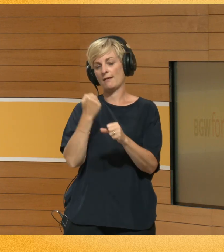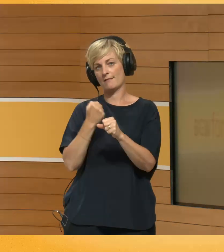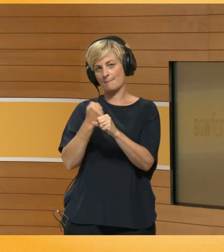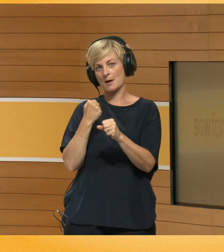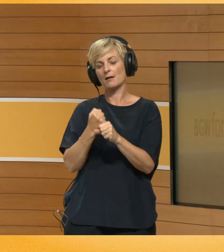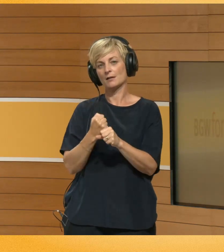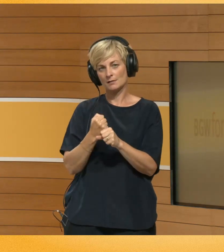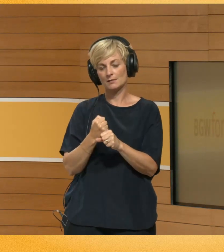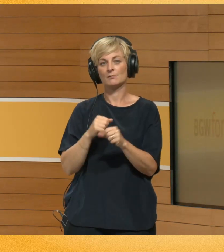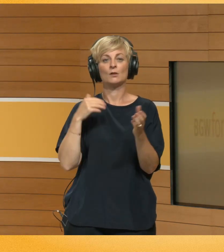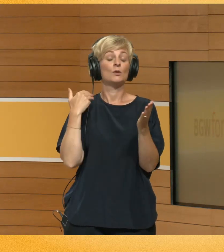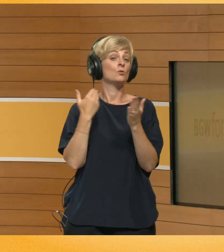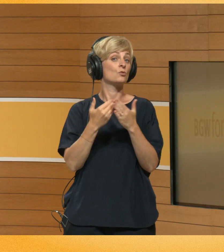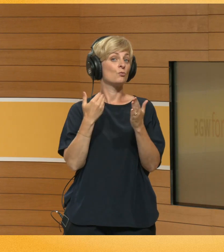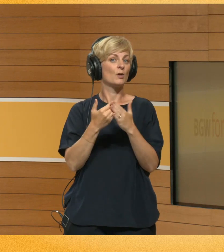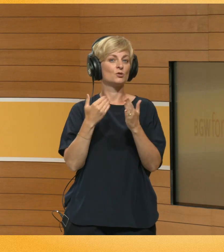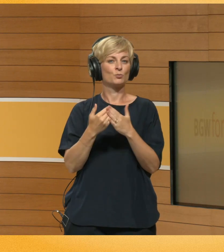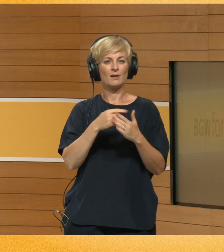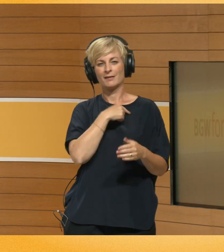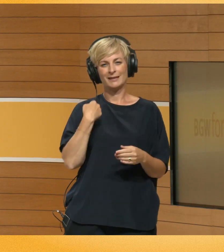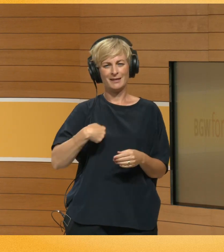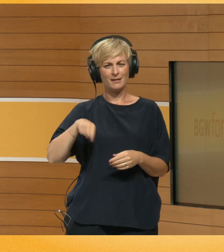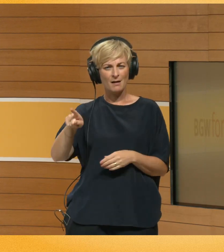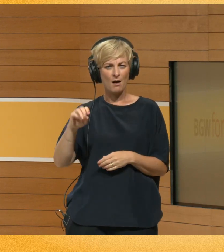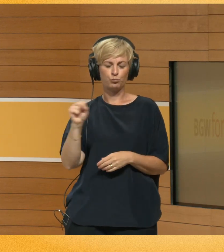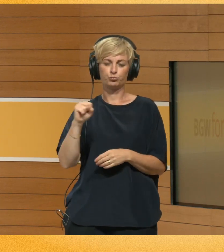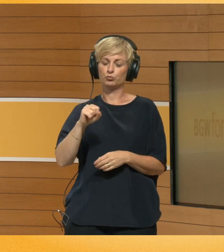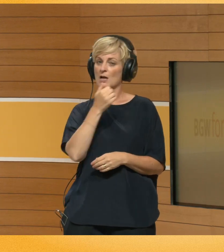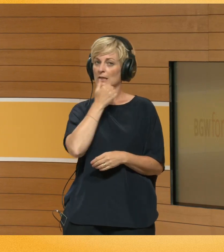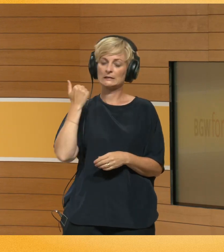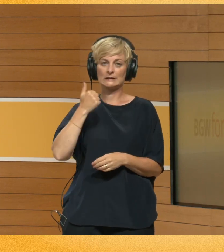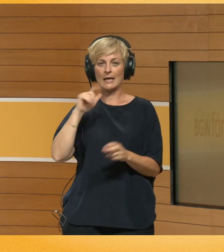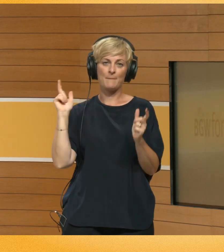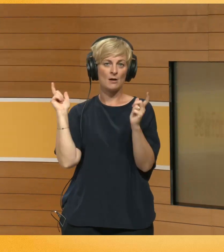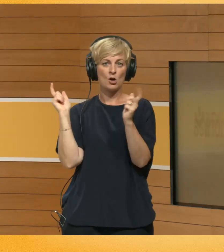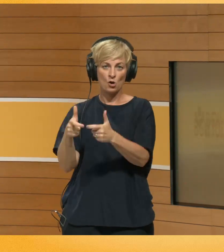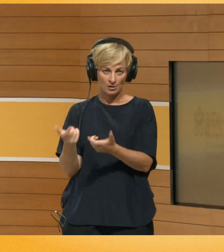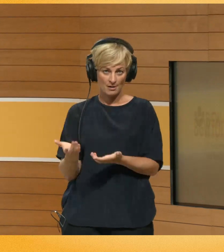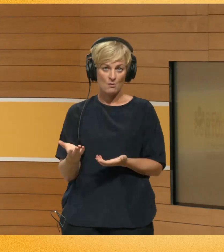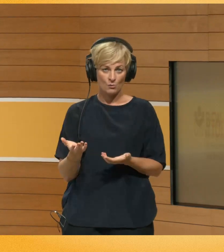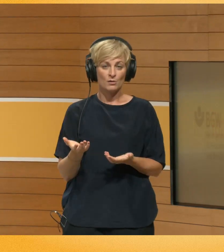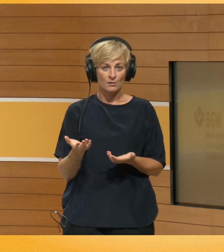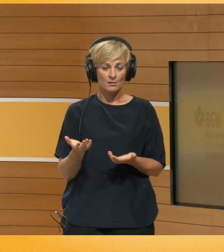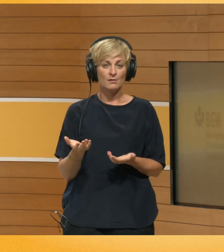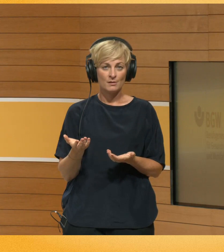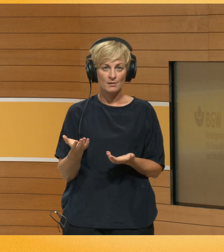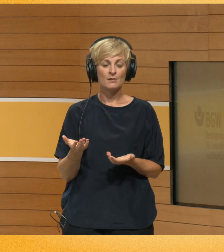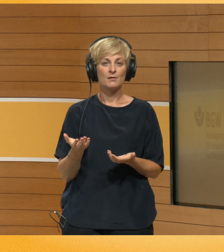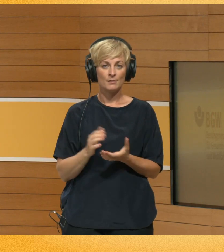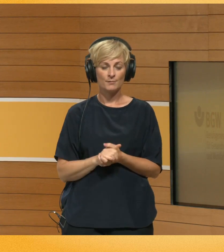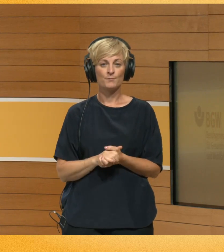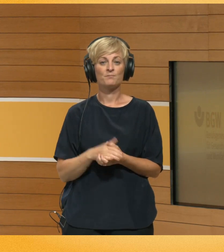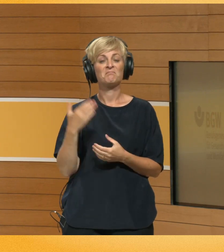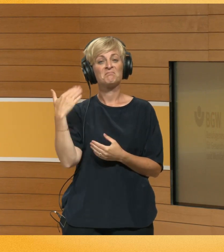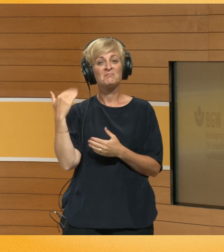China's hard lockdown policies affecting economic growth. Think about UK free